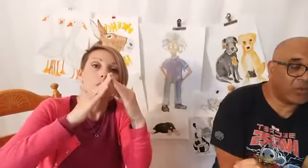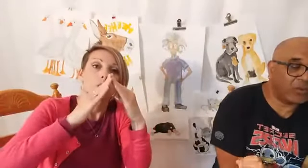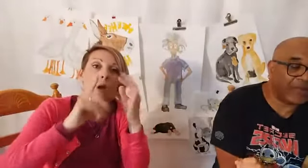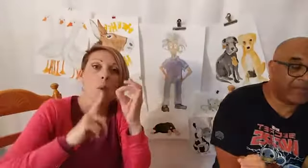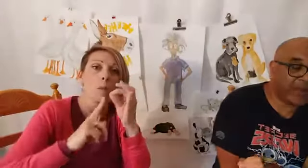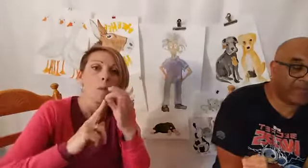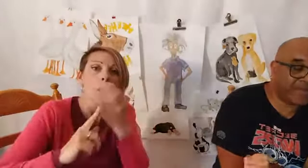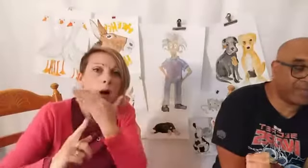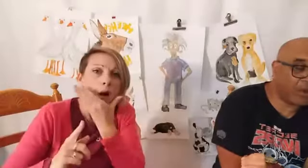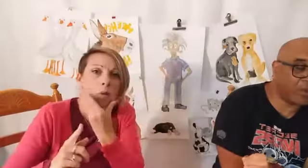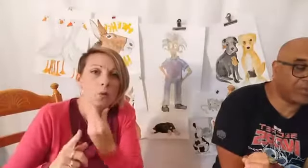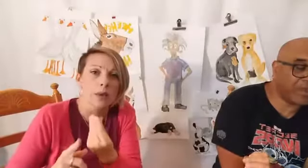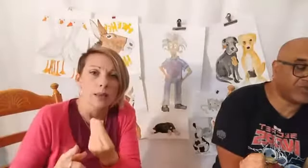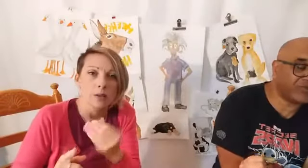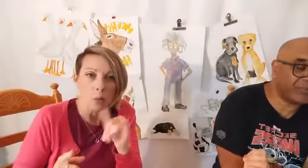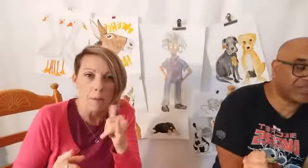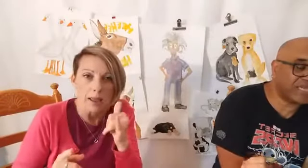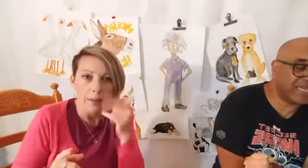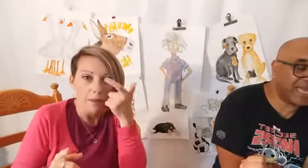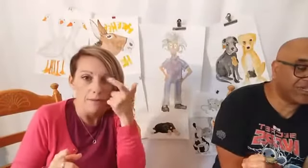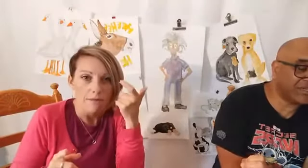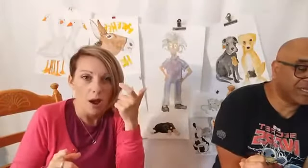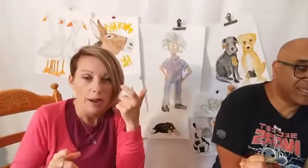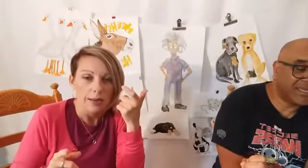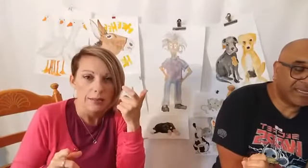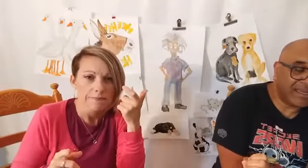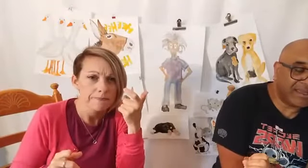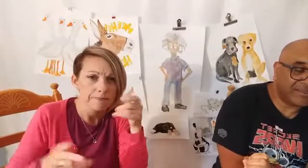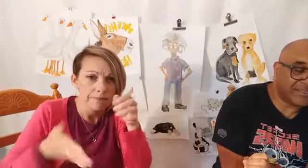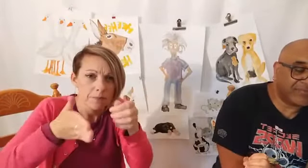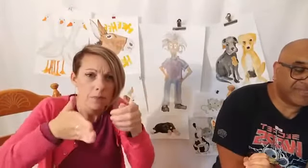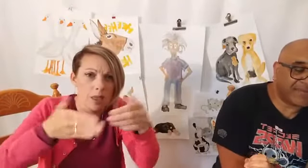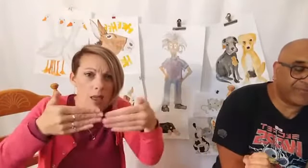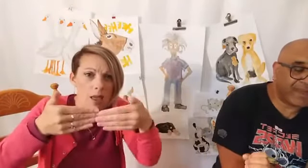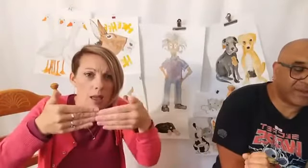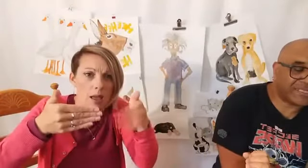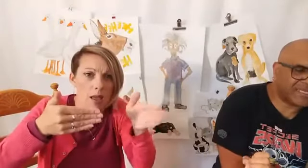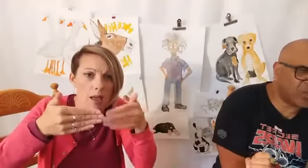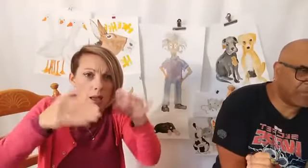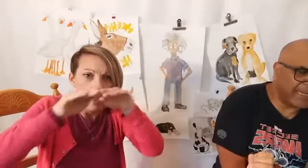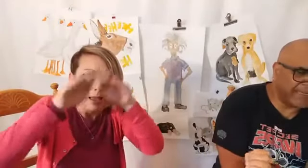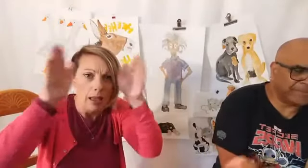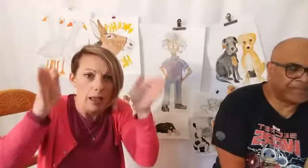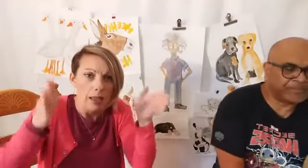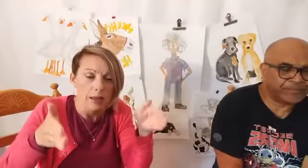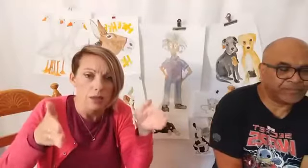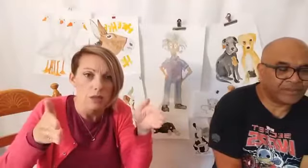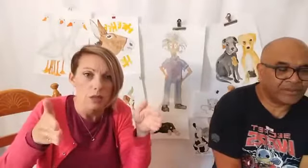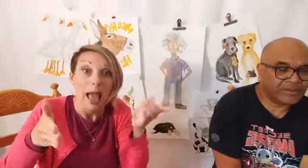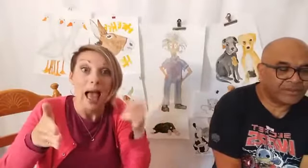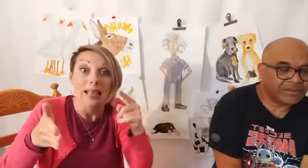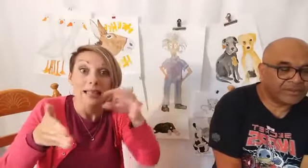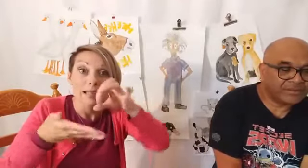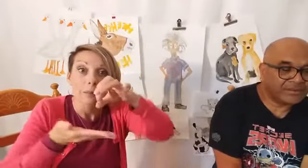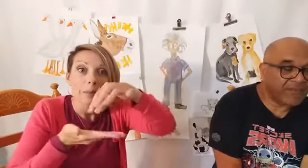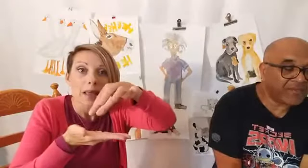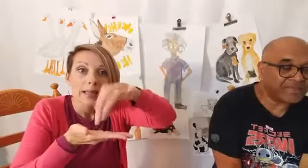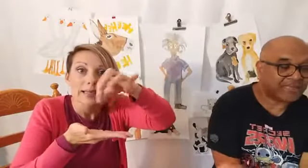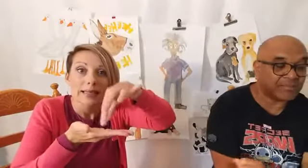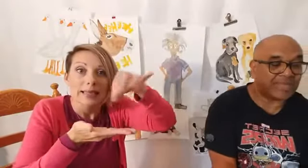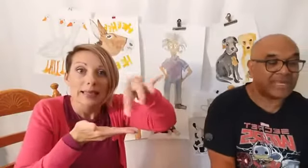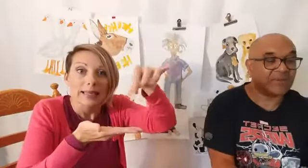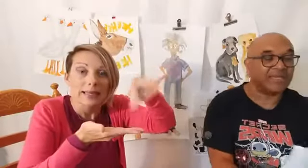thought there might be an old budgie cage and some sunflower seeds or millet. The